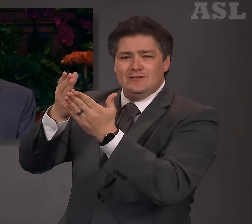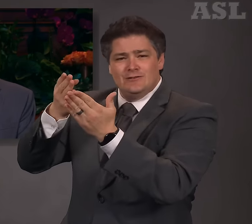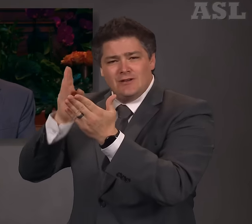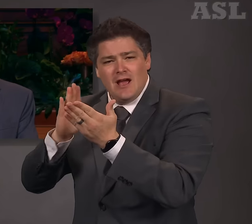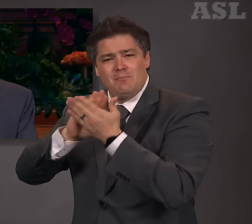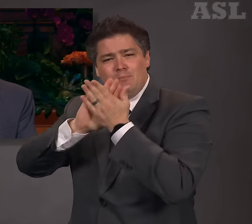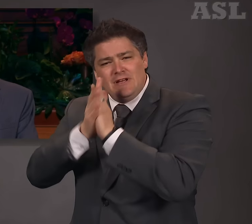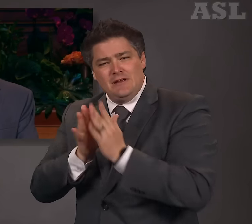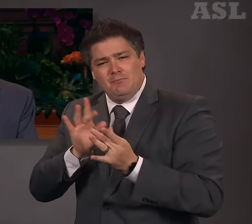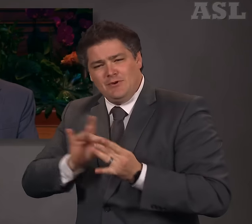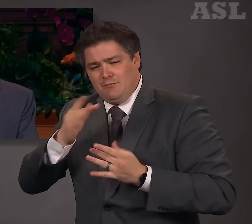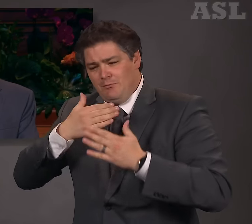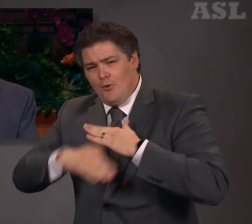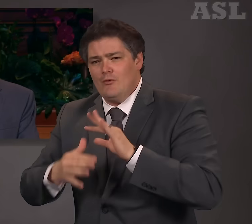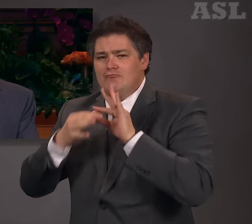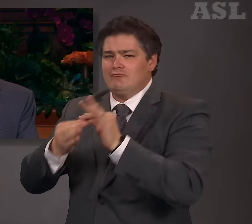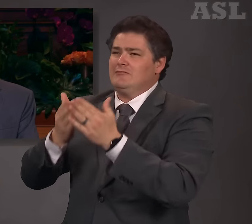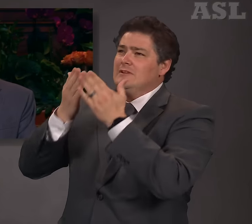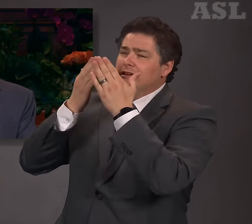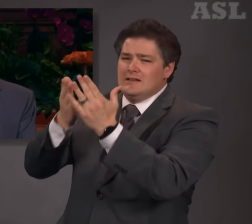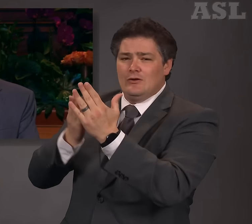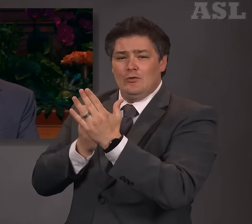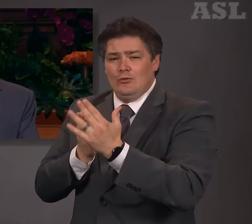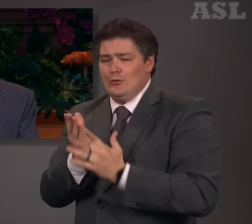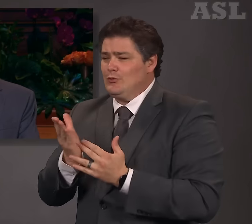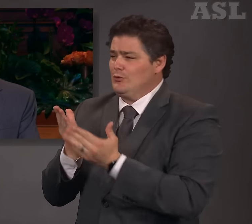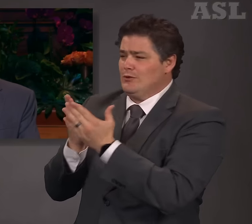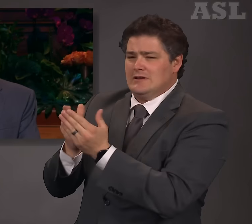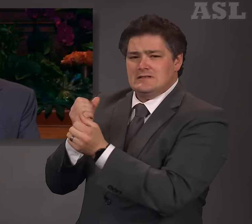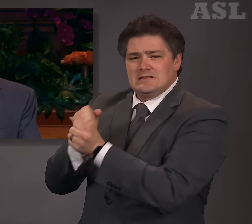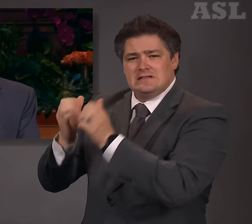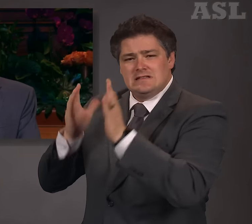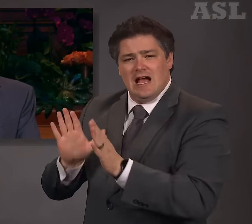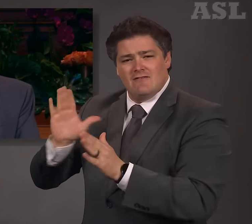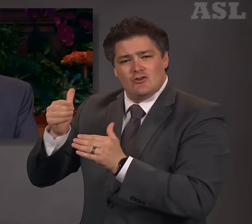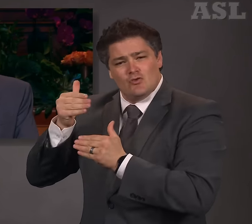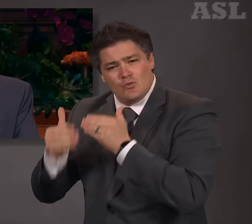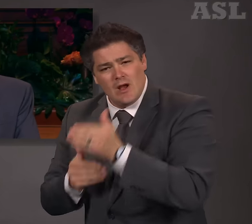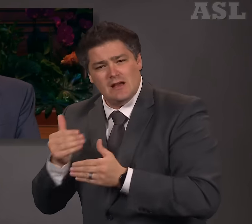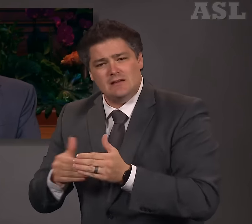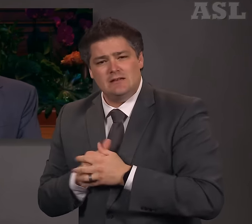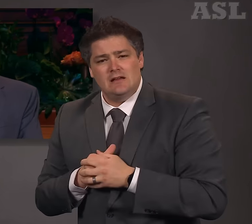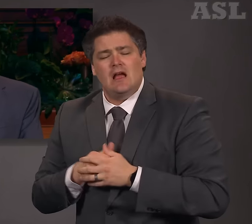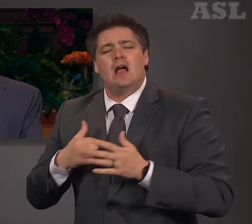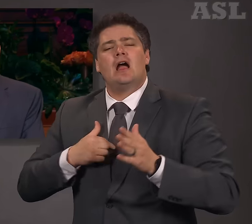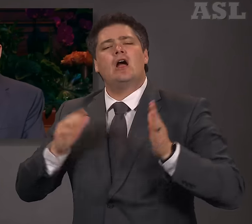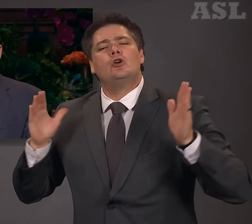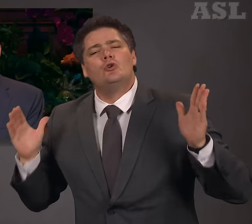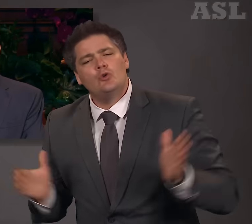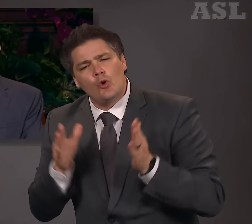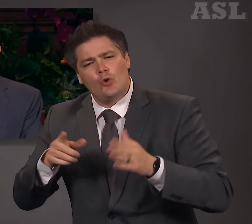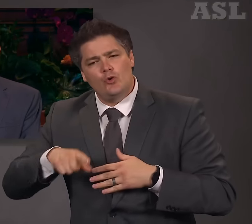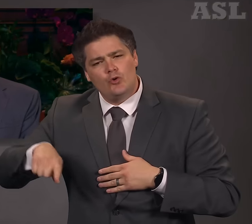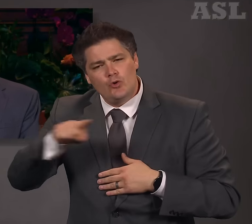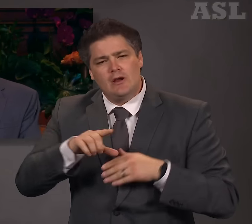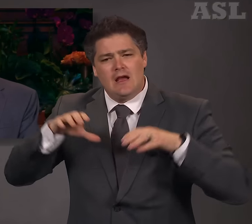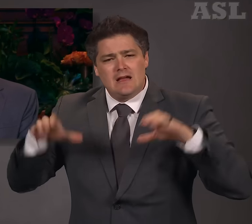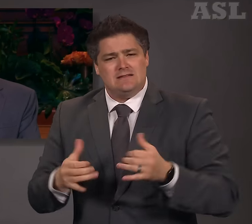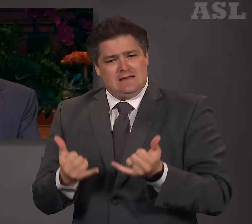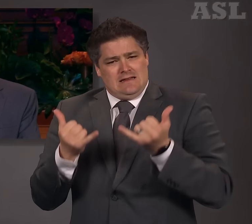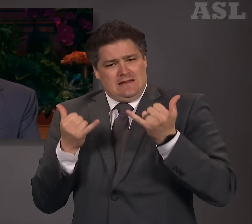spiritually reborn through the grace of the Savior that we seek. My invitation is to act now